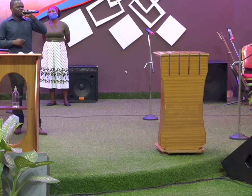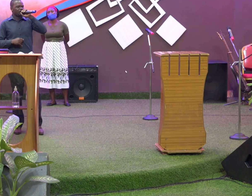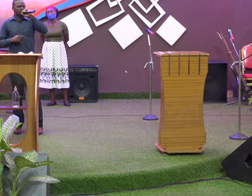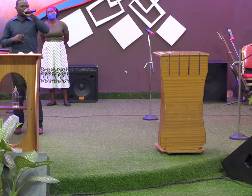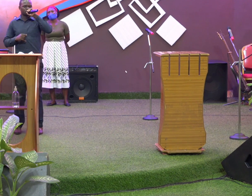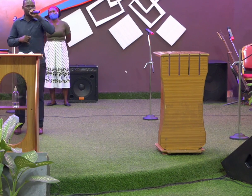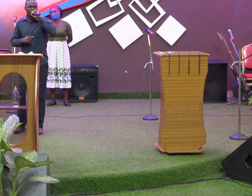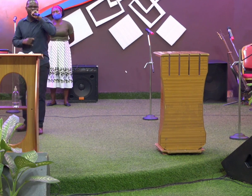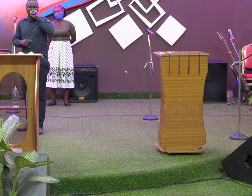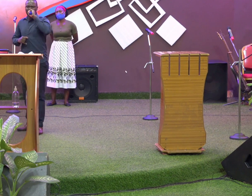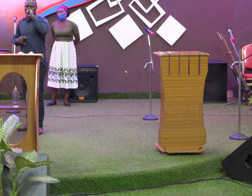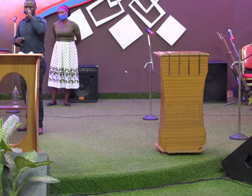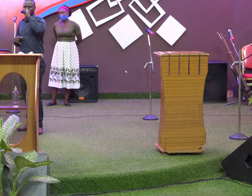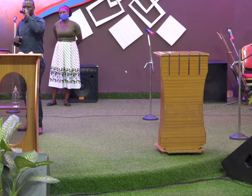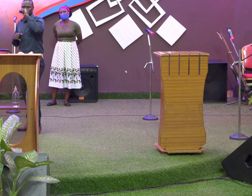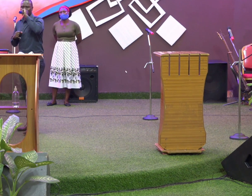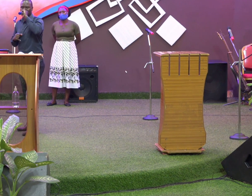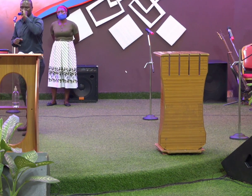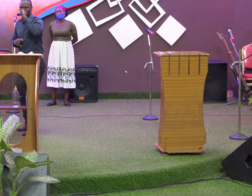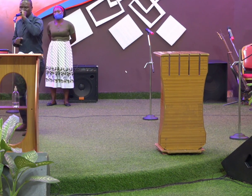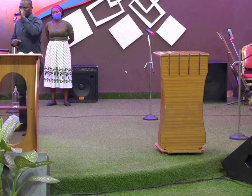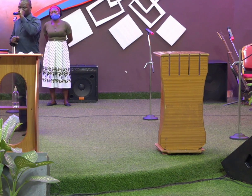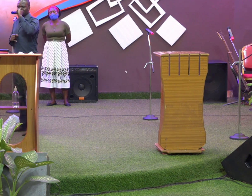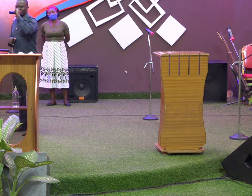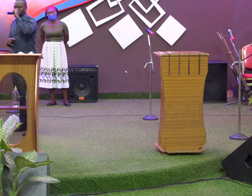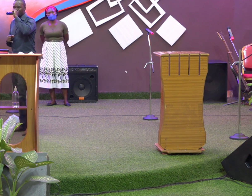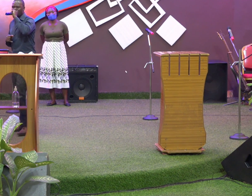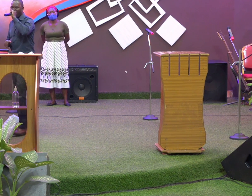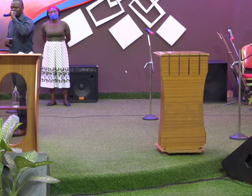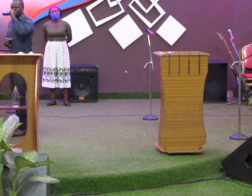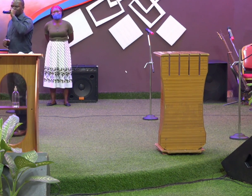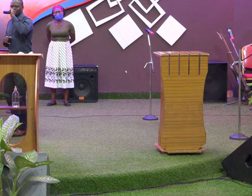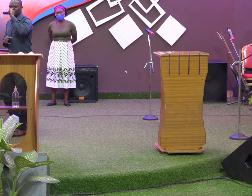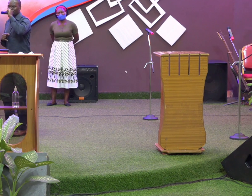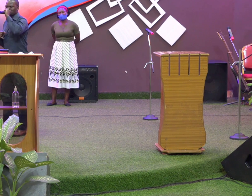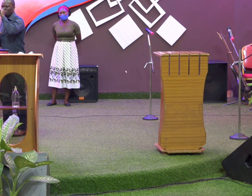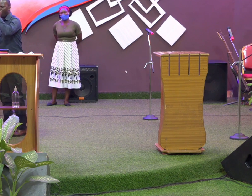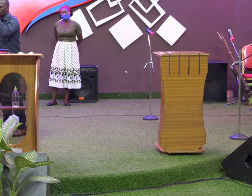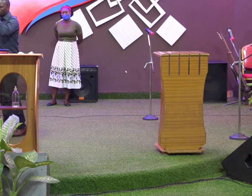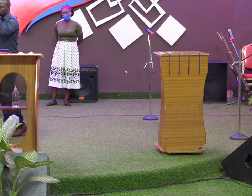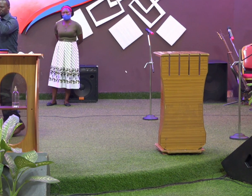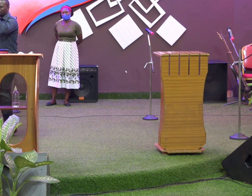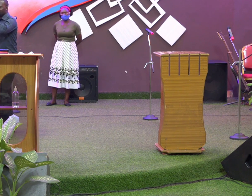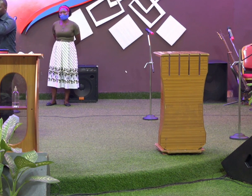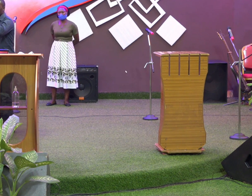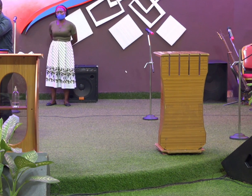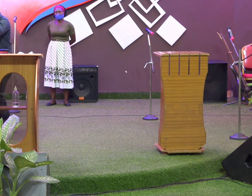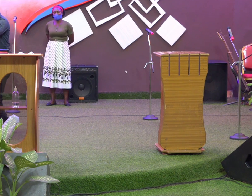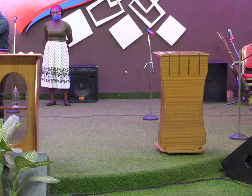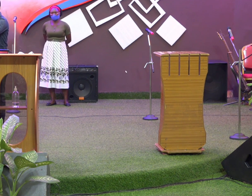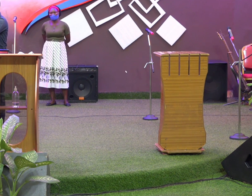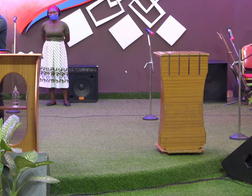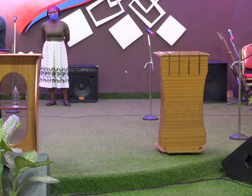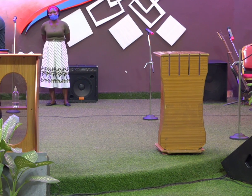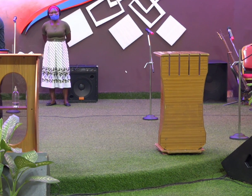below. I know there is someone that you have given a new beginning. I know there is someone that you have given a new hope. There's a new living